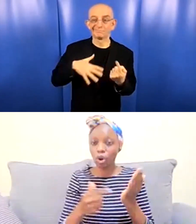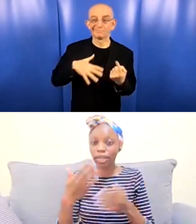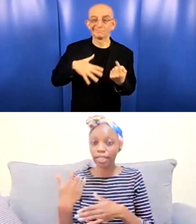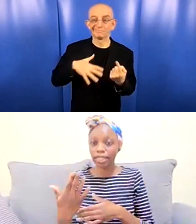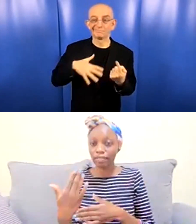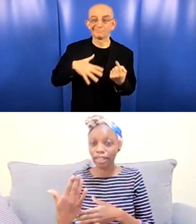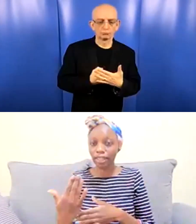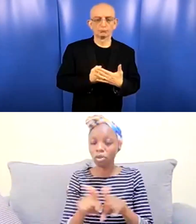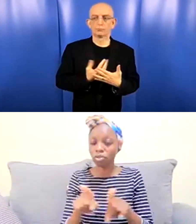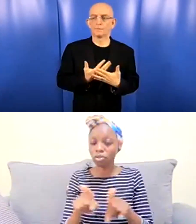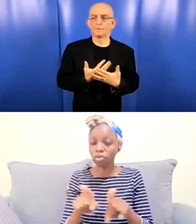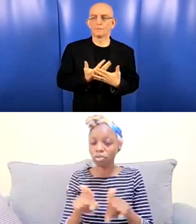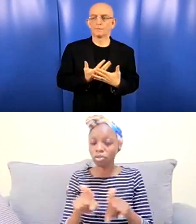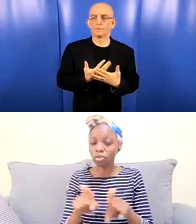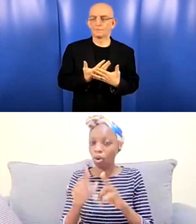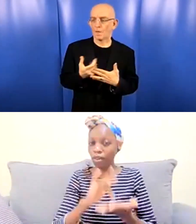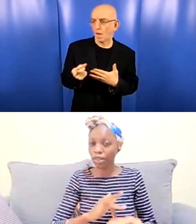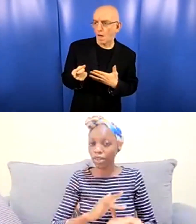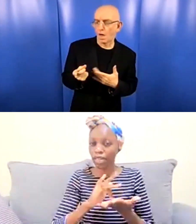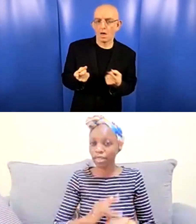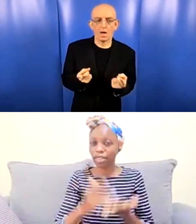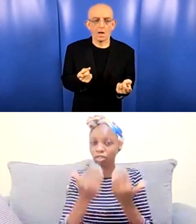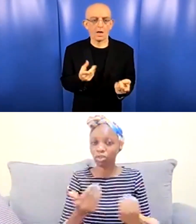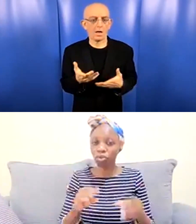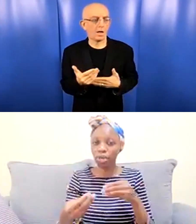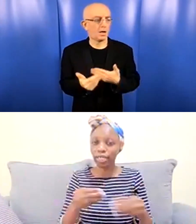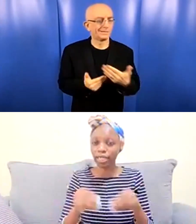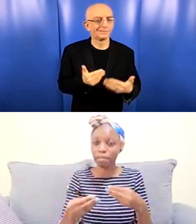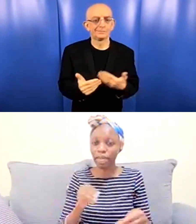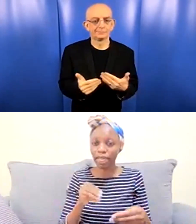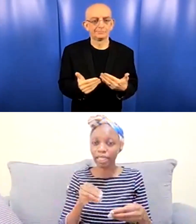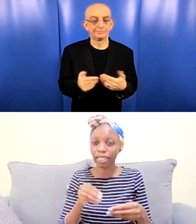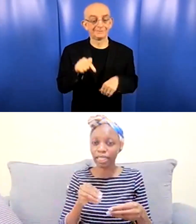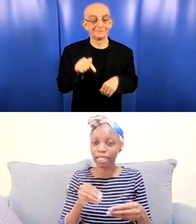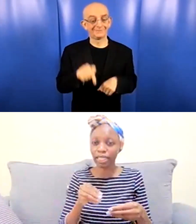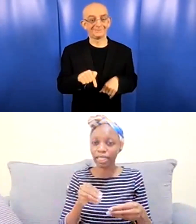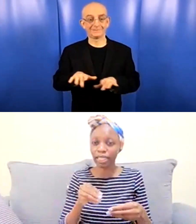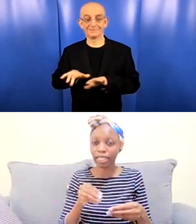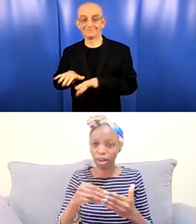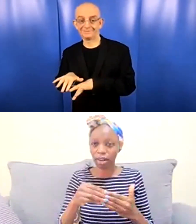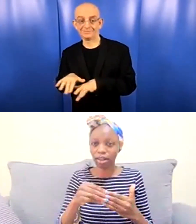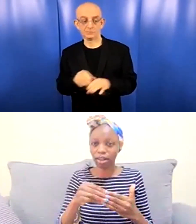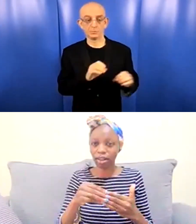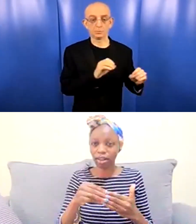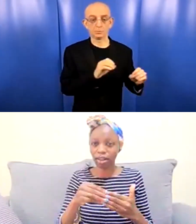divide has emphasized that children with disabilities are more